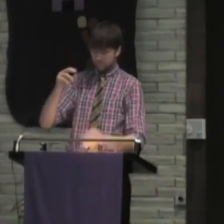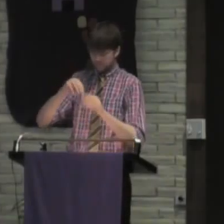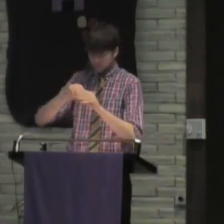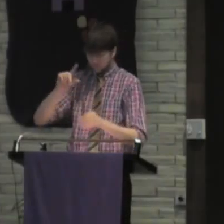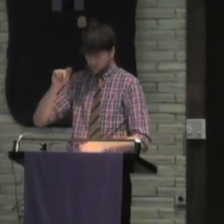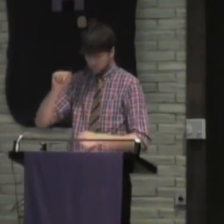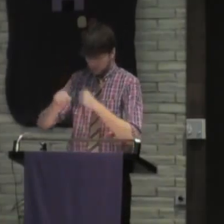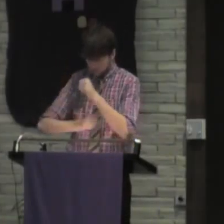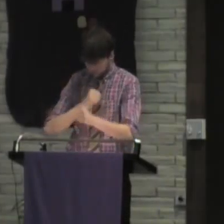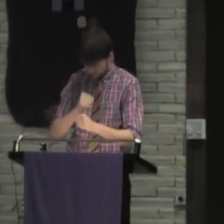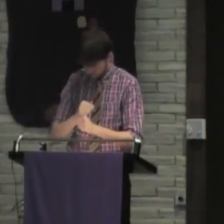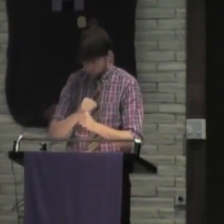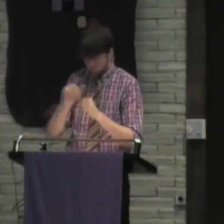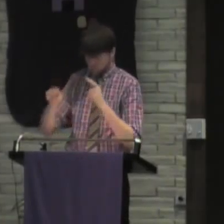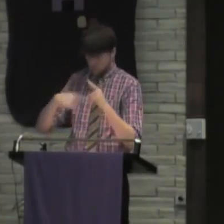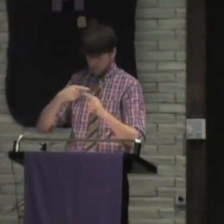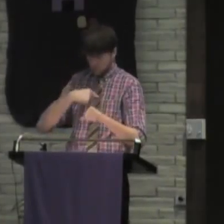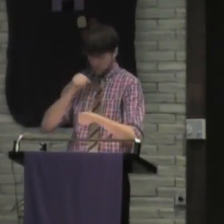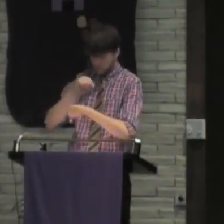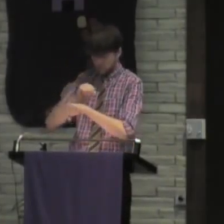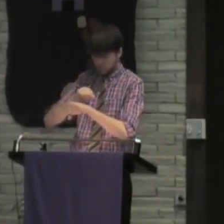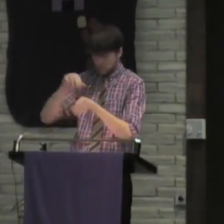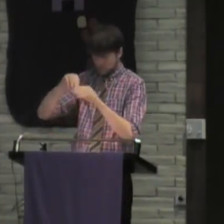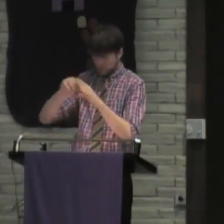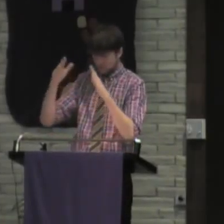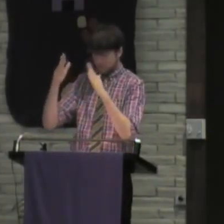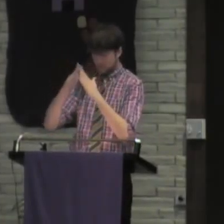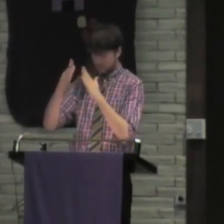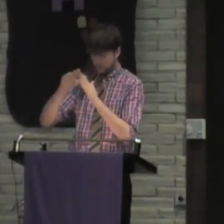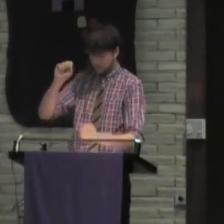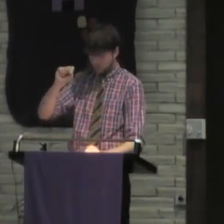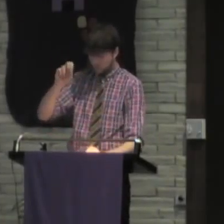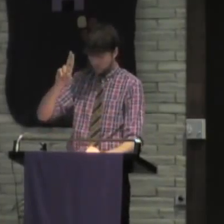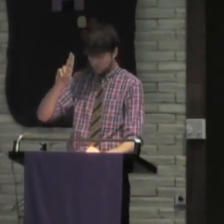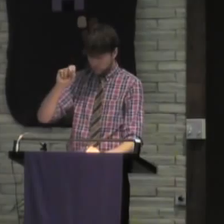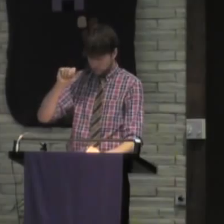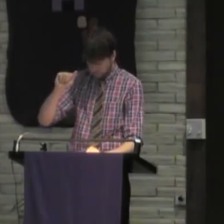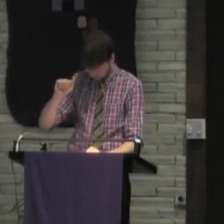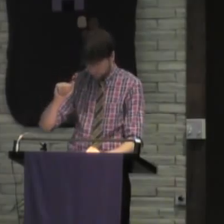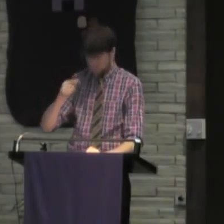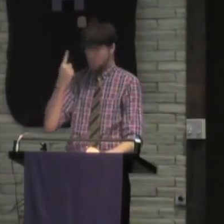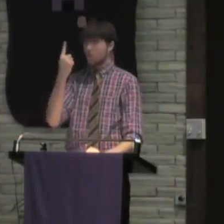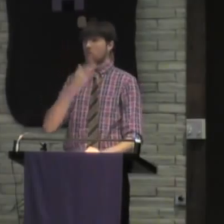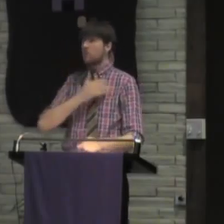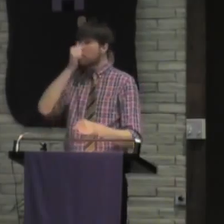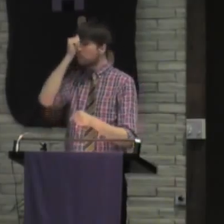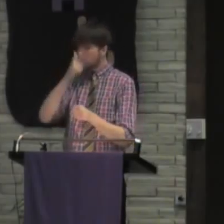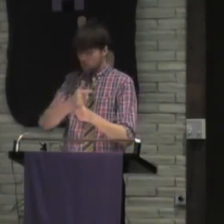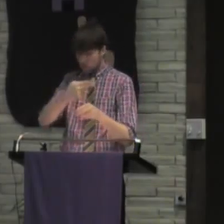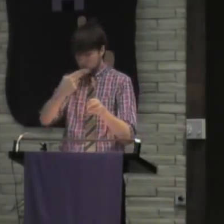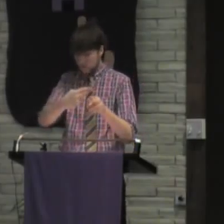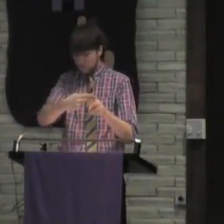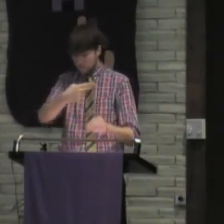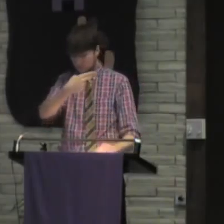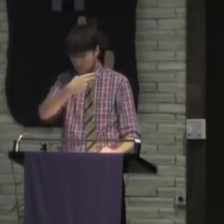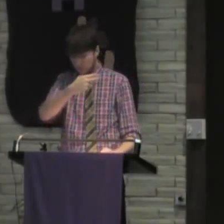in the month of Kislev, in the 20th year, while I was in the citadel of Susa, Hanani,